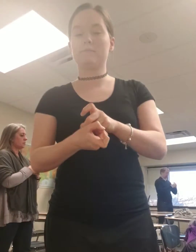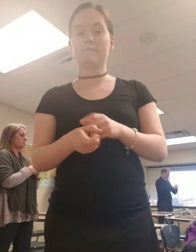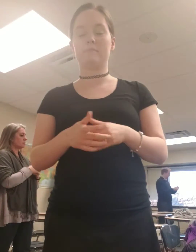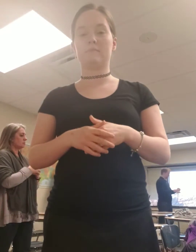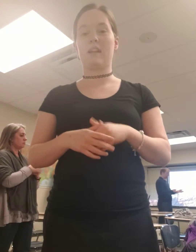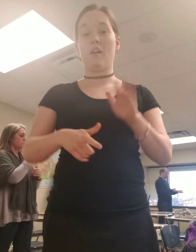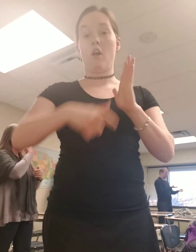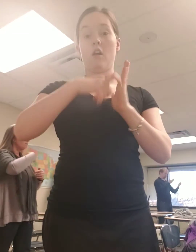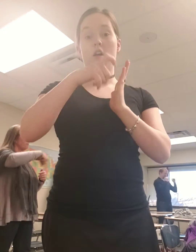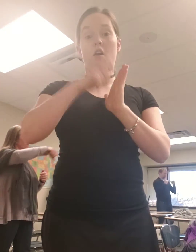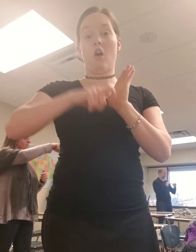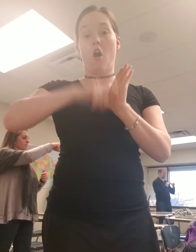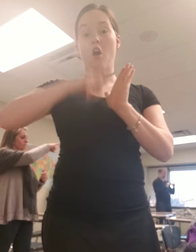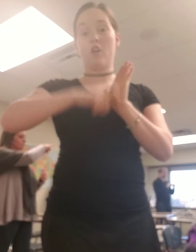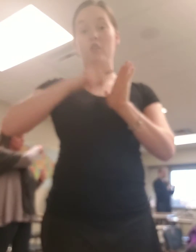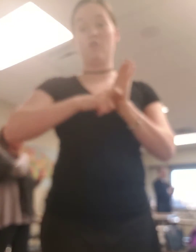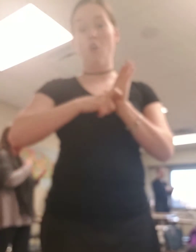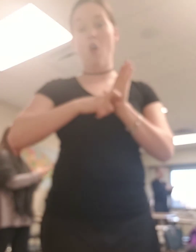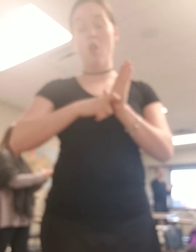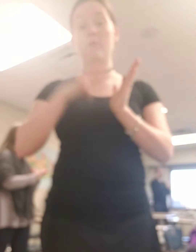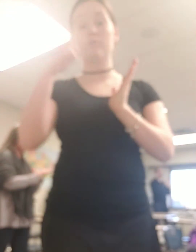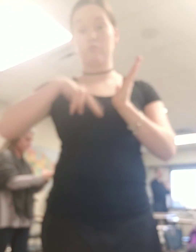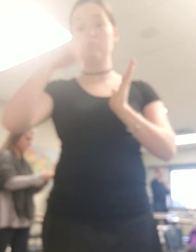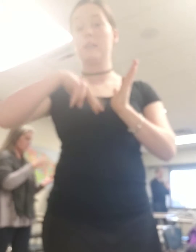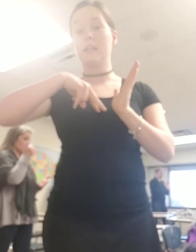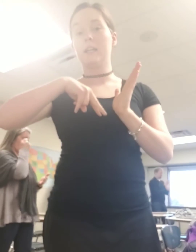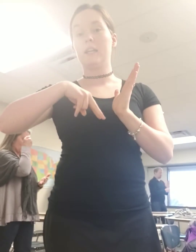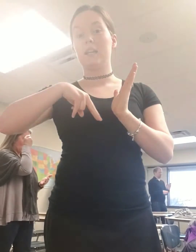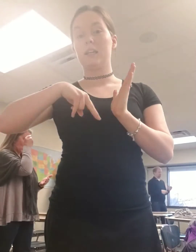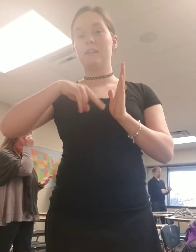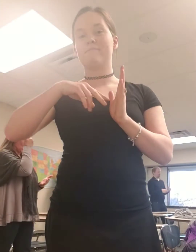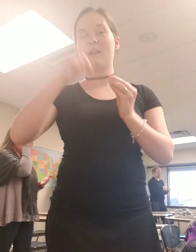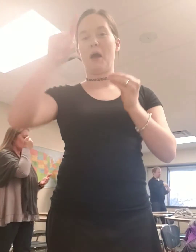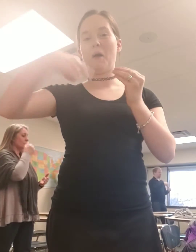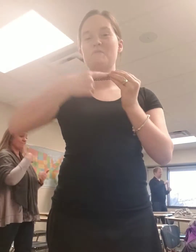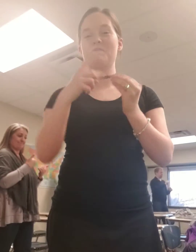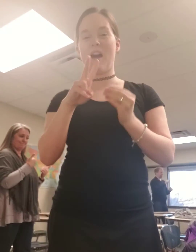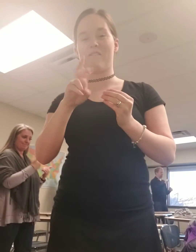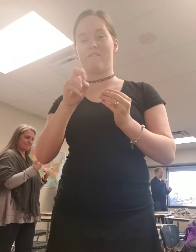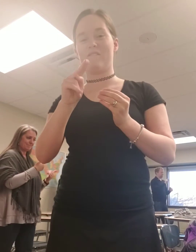article about, guess what planet? Yes. You're so smart.